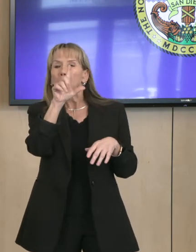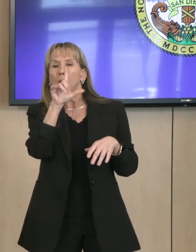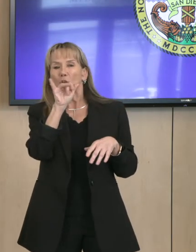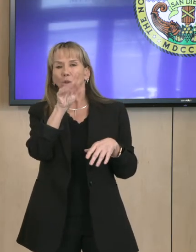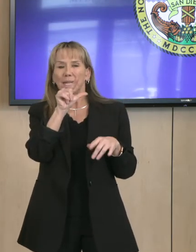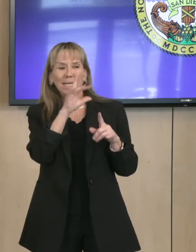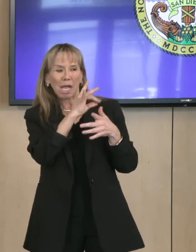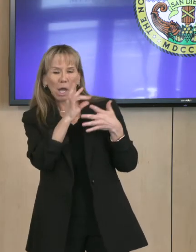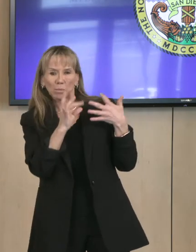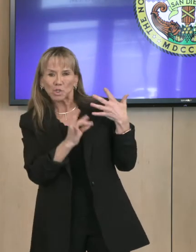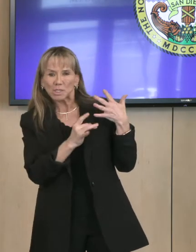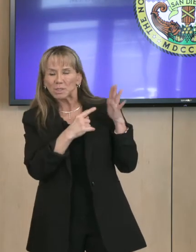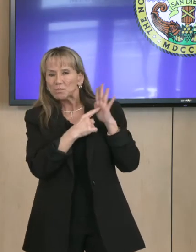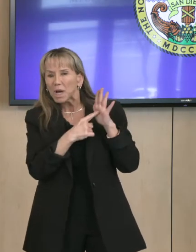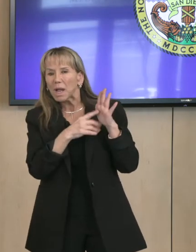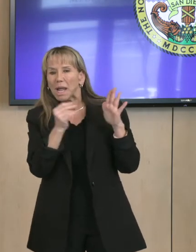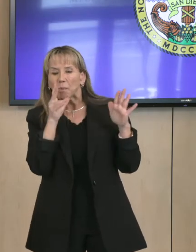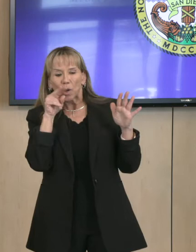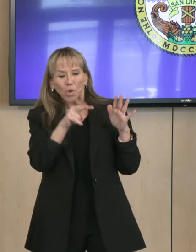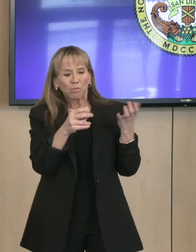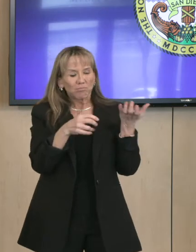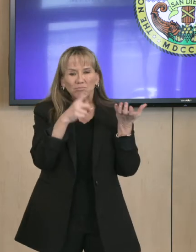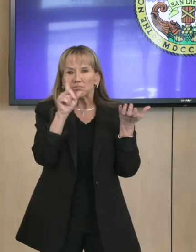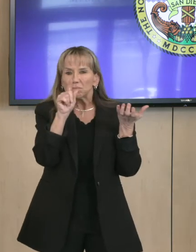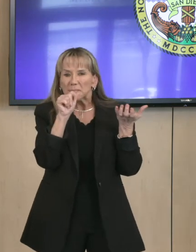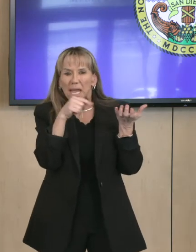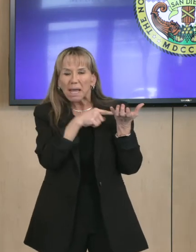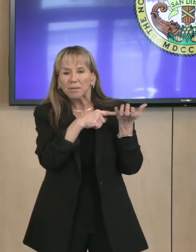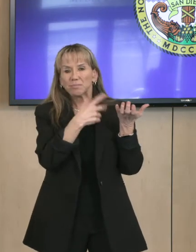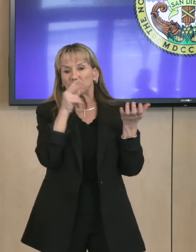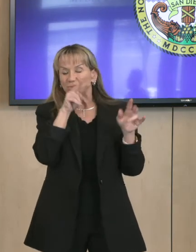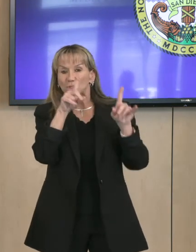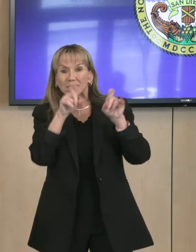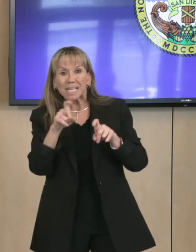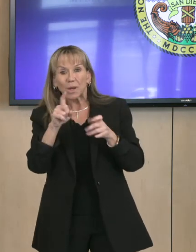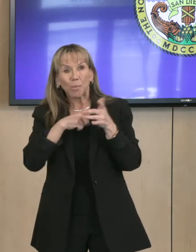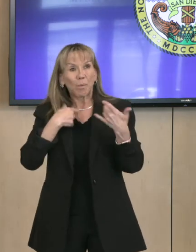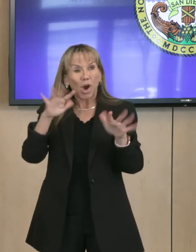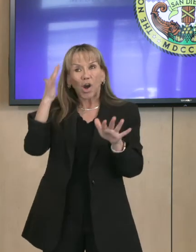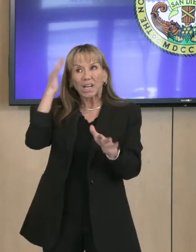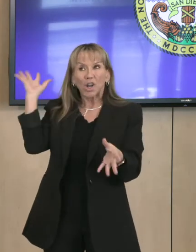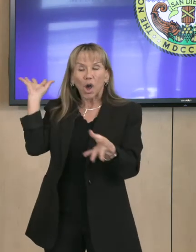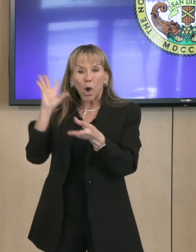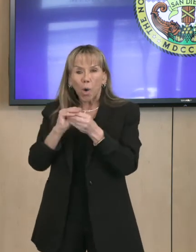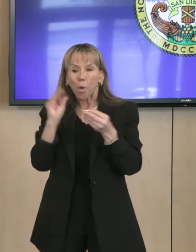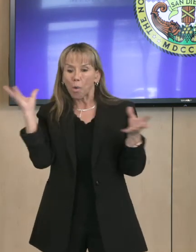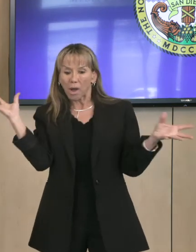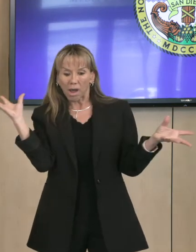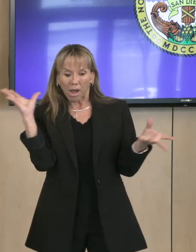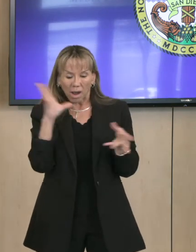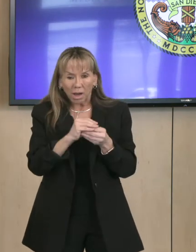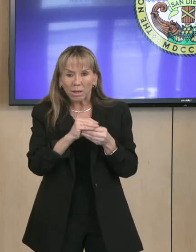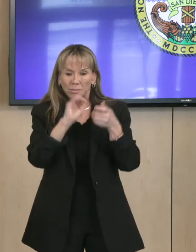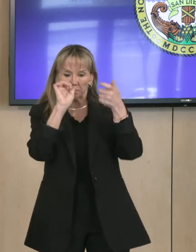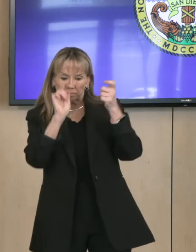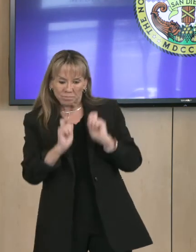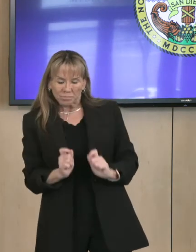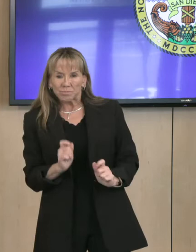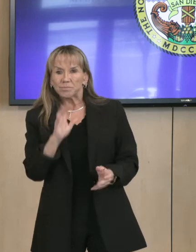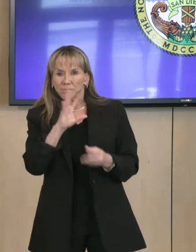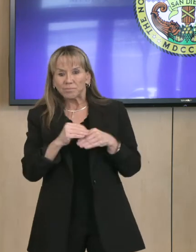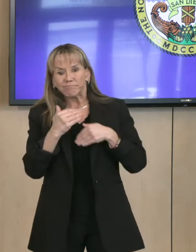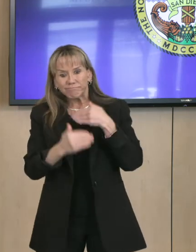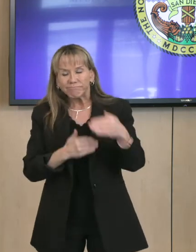to look at data relative to testing, relative to what we know, what's happening, and we hope to continue to be able to refine these as we move